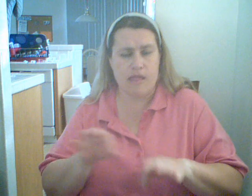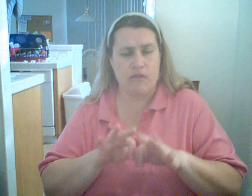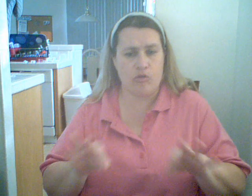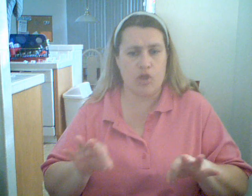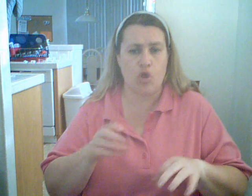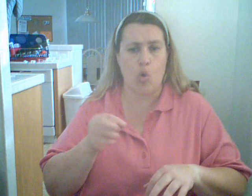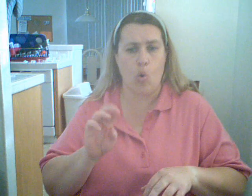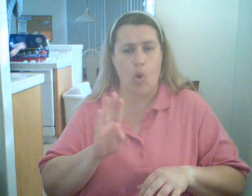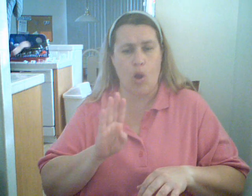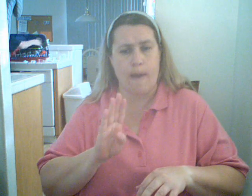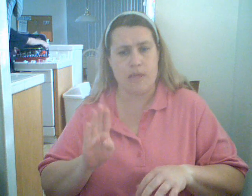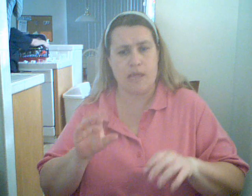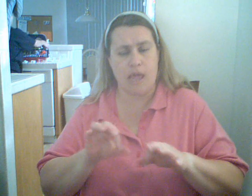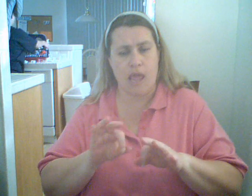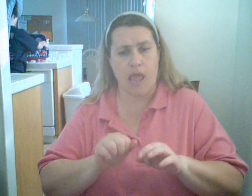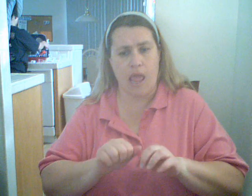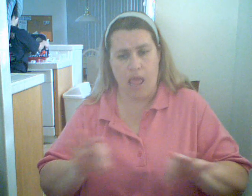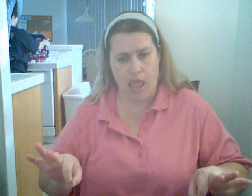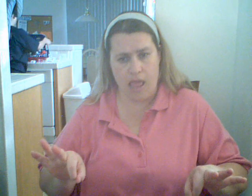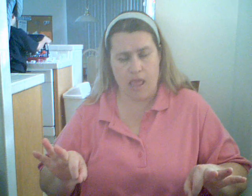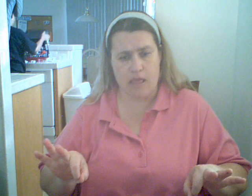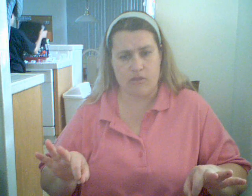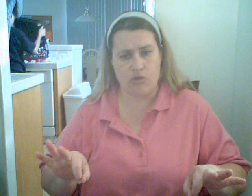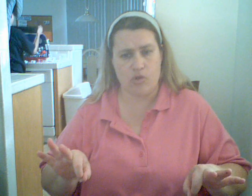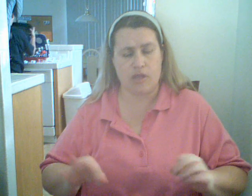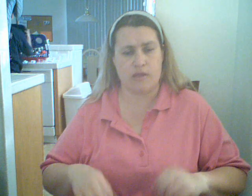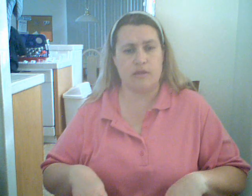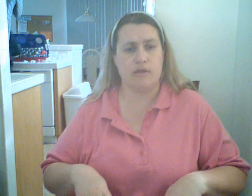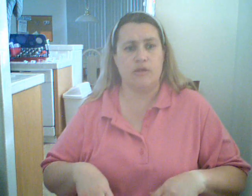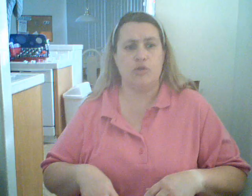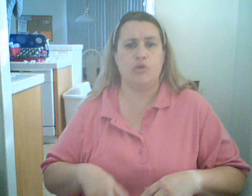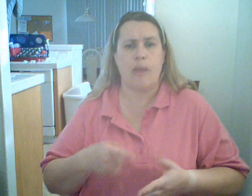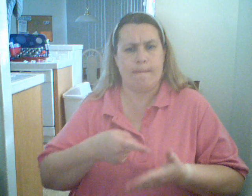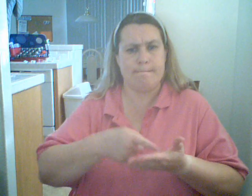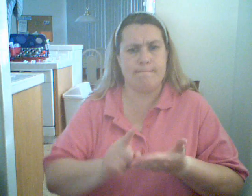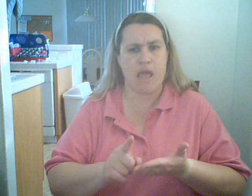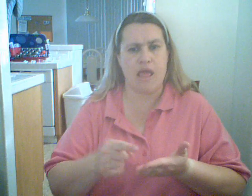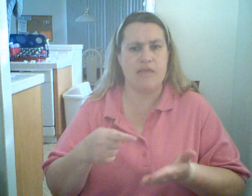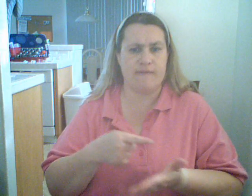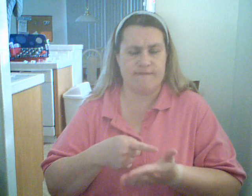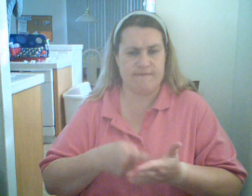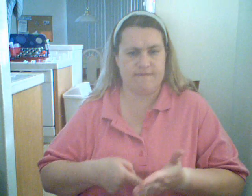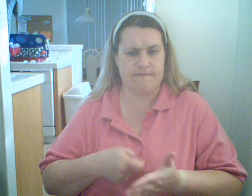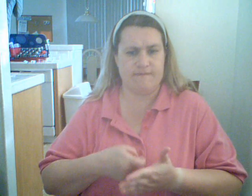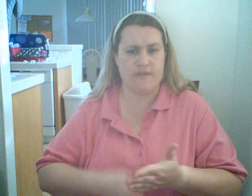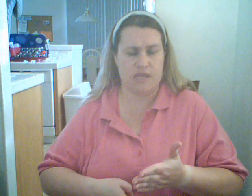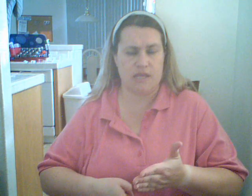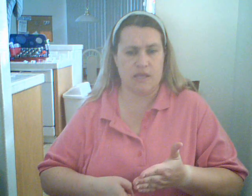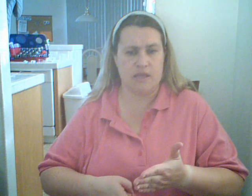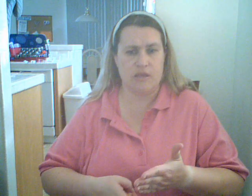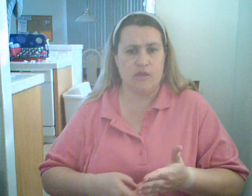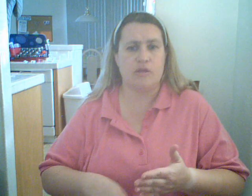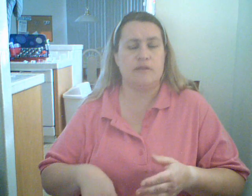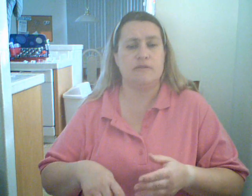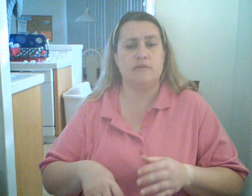It is possible for you to pay the fee and register and take the knowledge test or the written